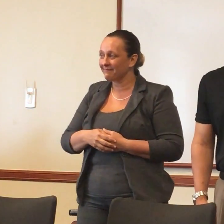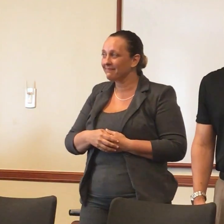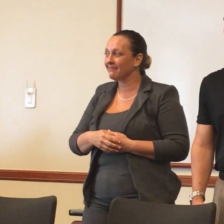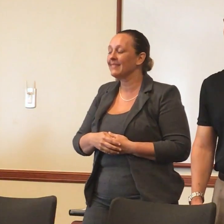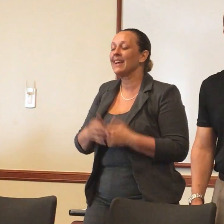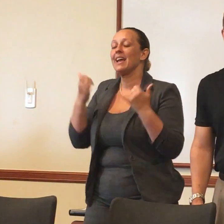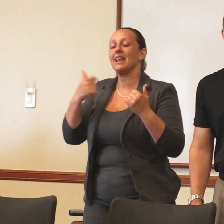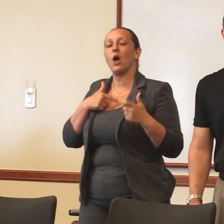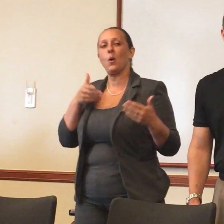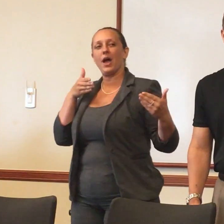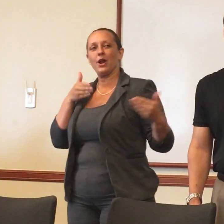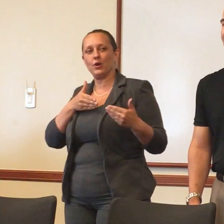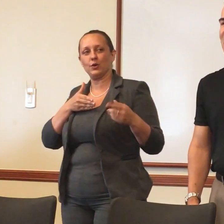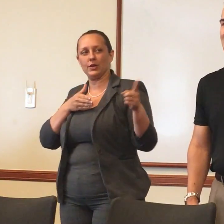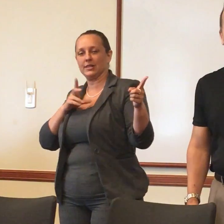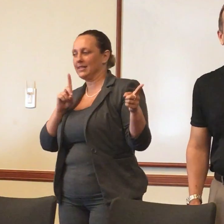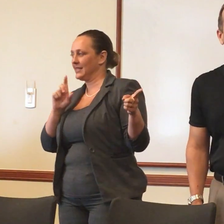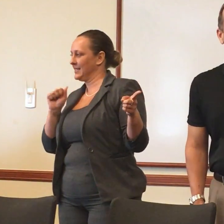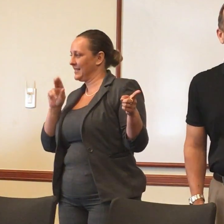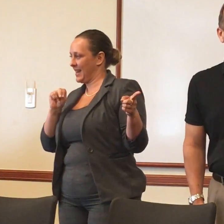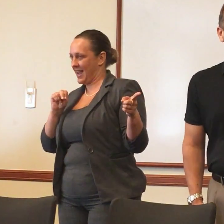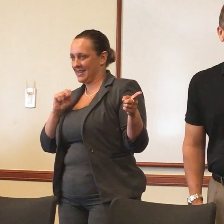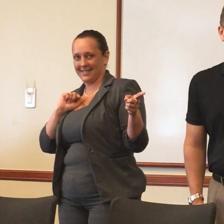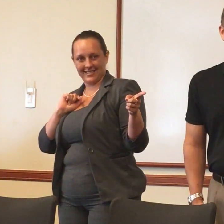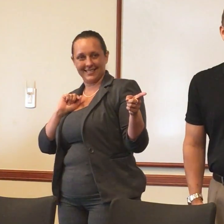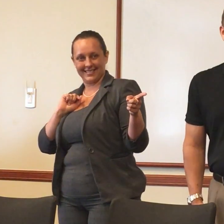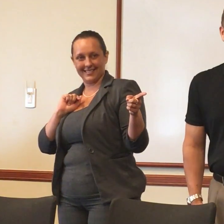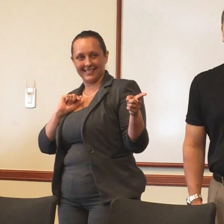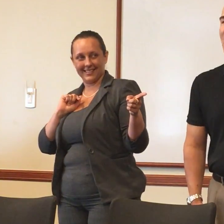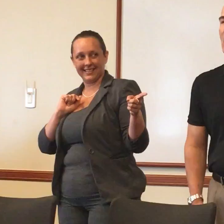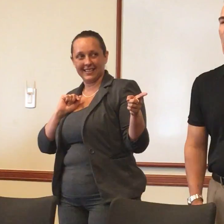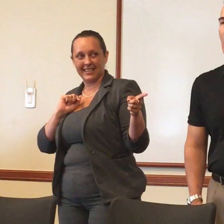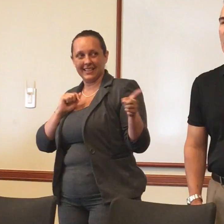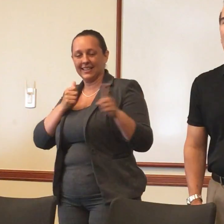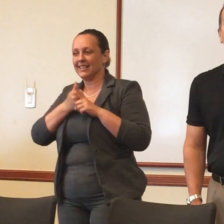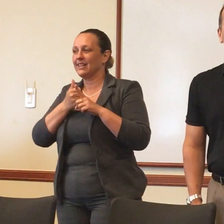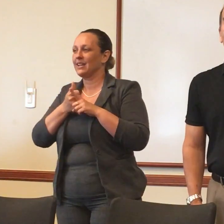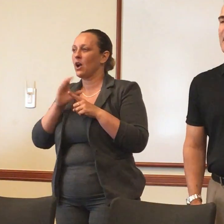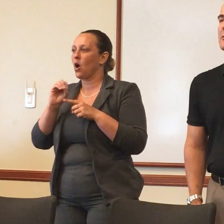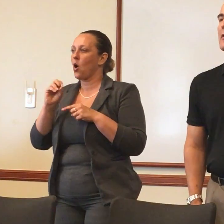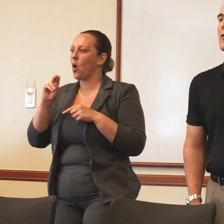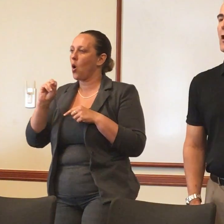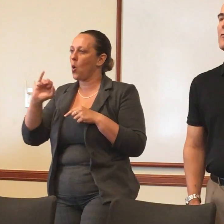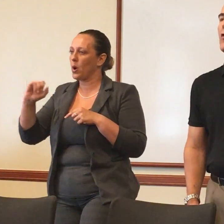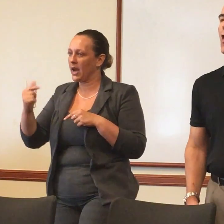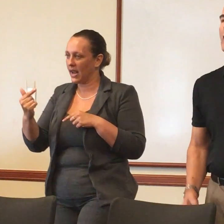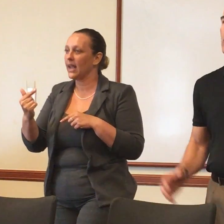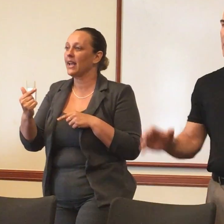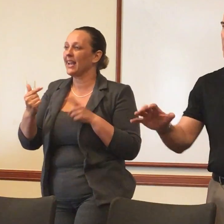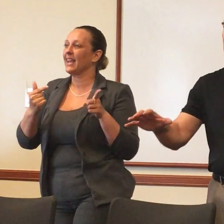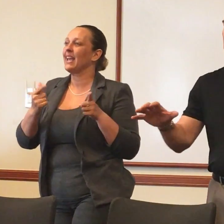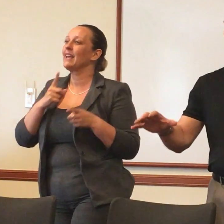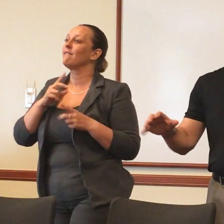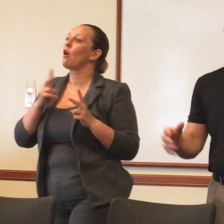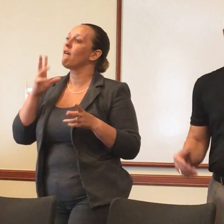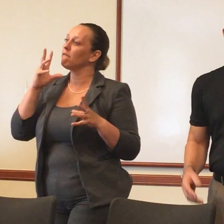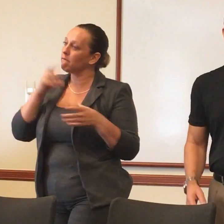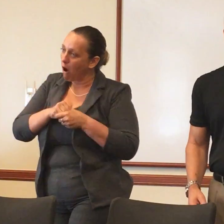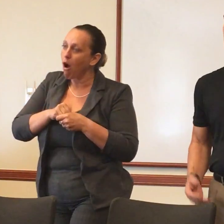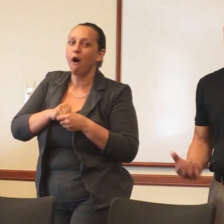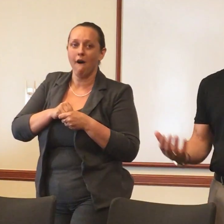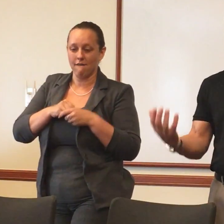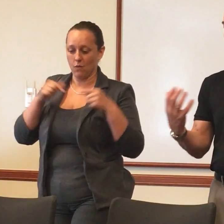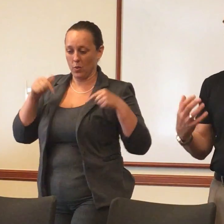So I'm going to introduce Dan to you. Dan Koenig. Dan has been very involved with the centers